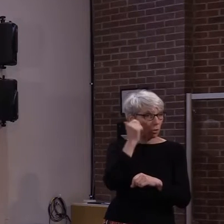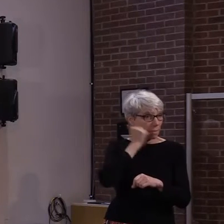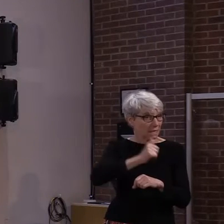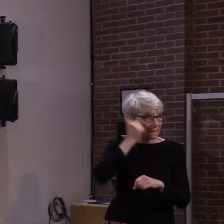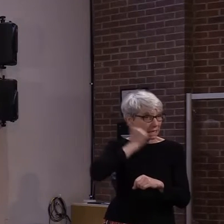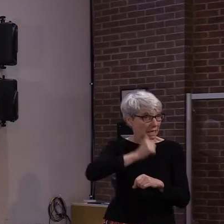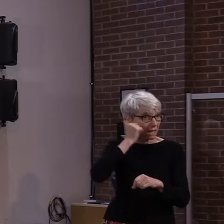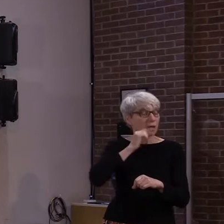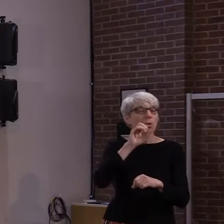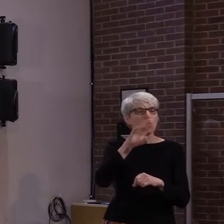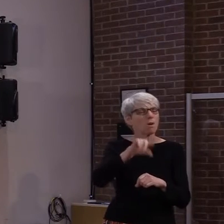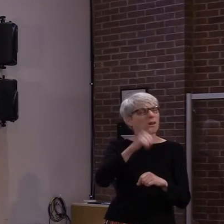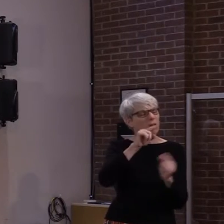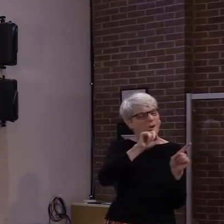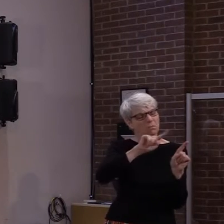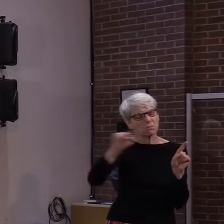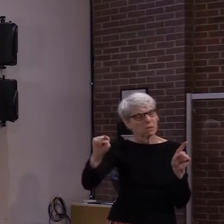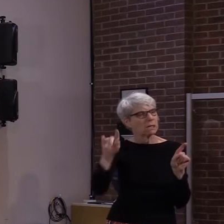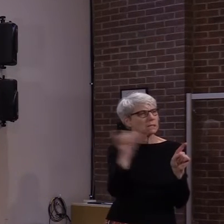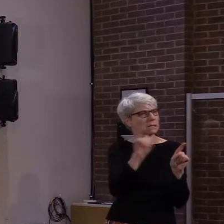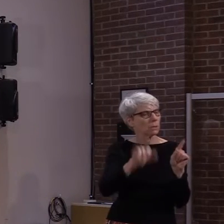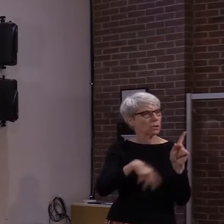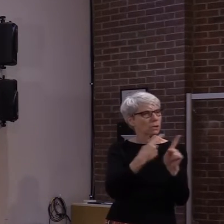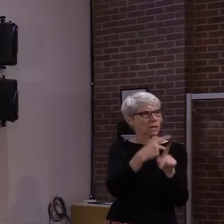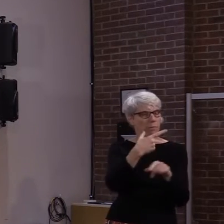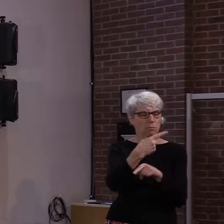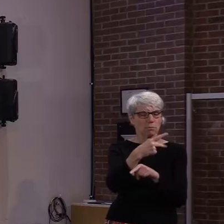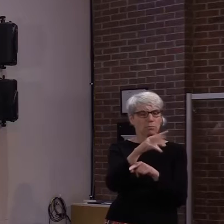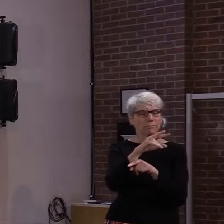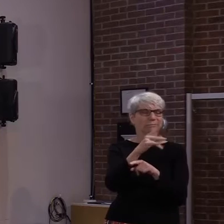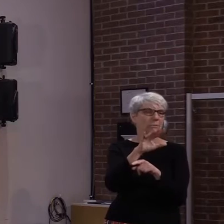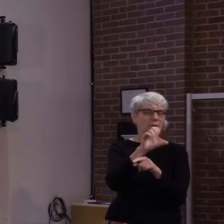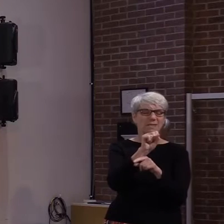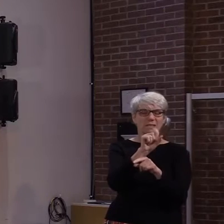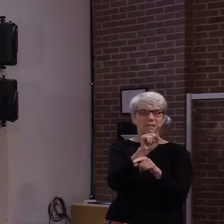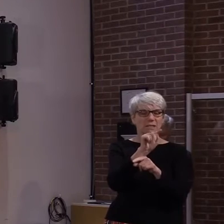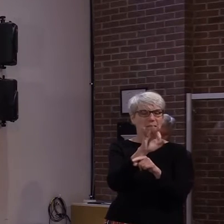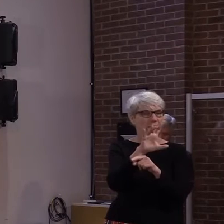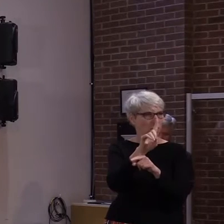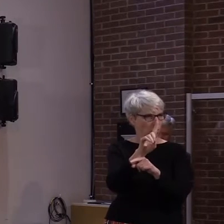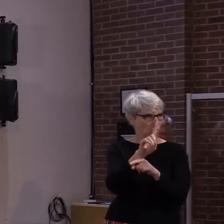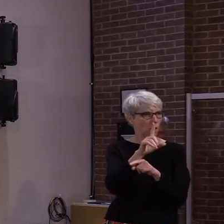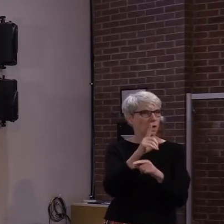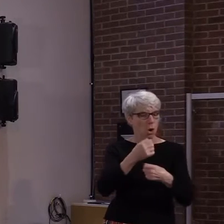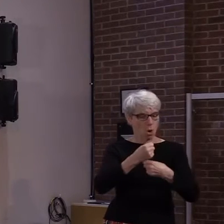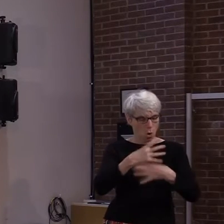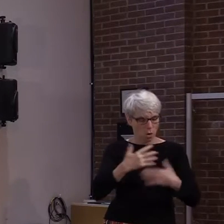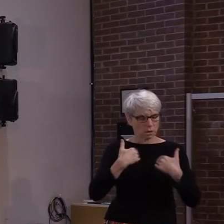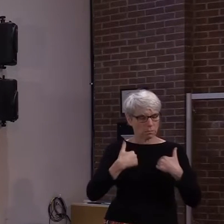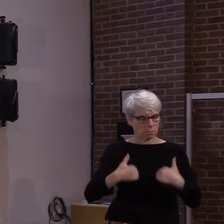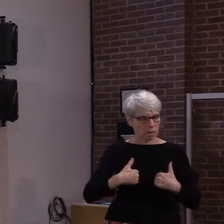other immune modulating or biologic agents that can be immunosuppressive.